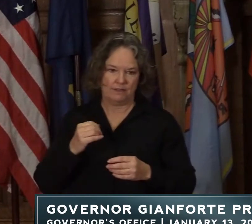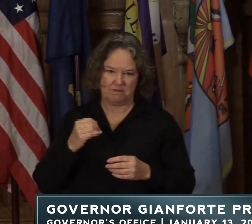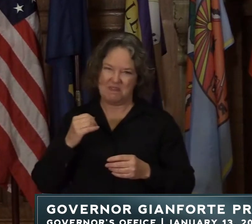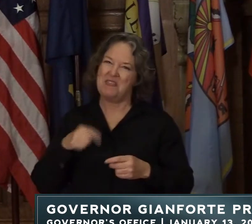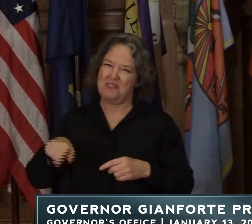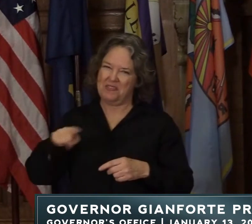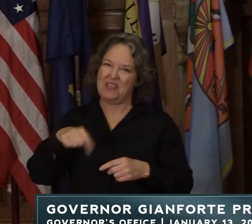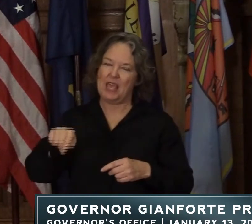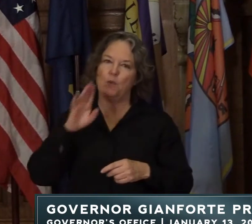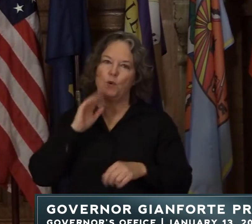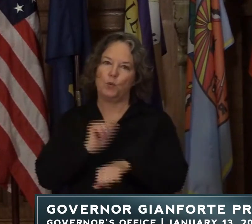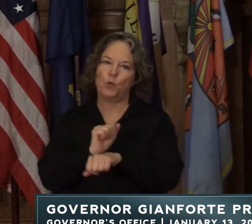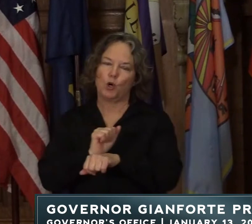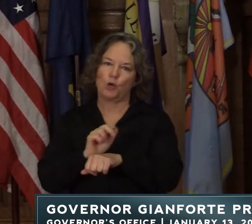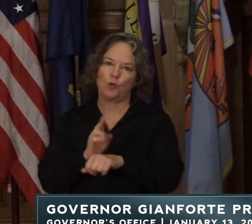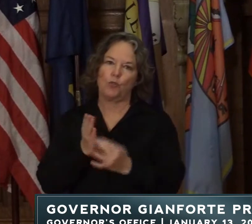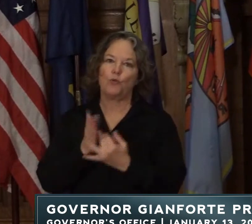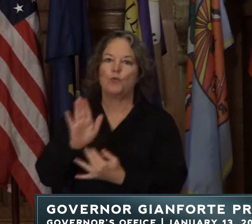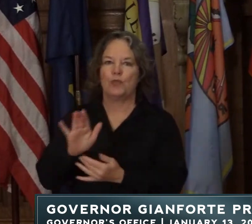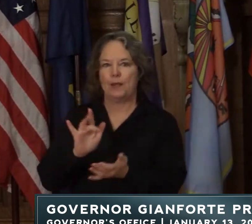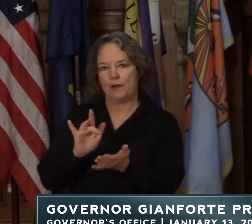would work through their medical provider.